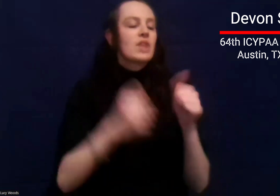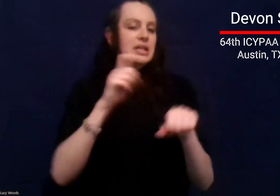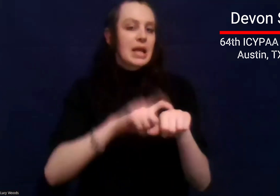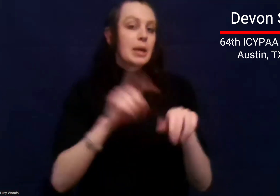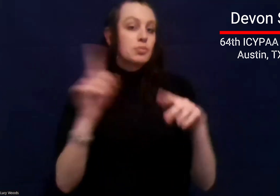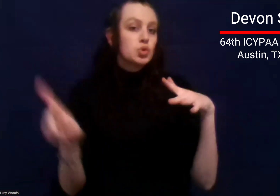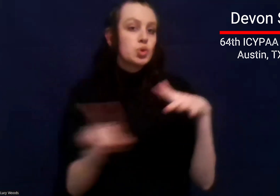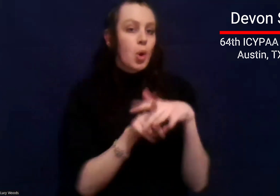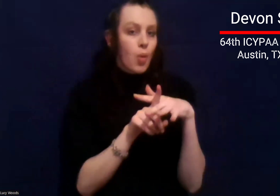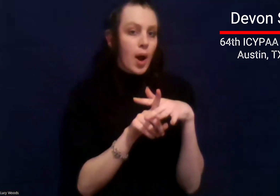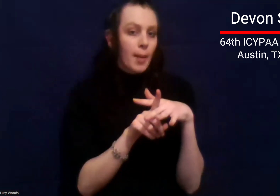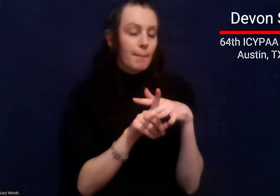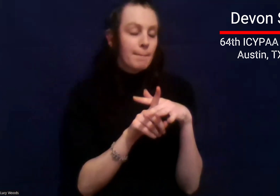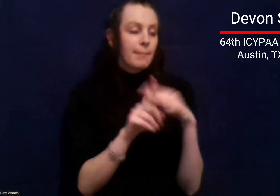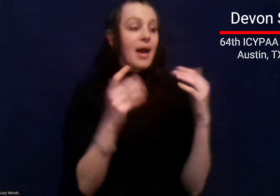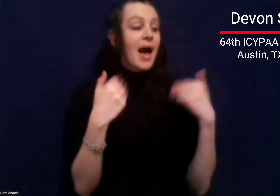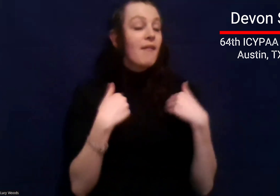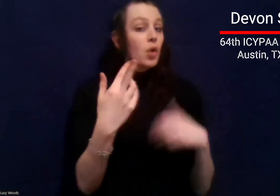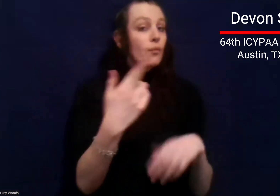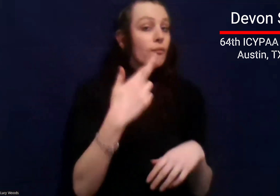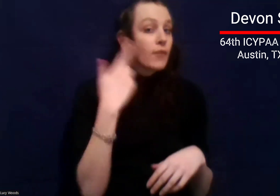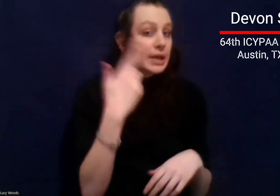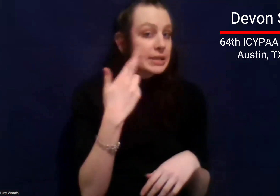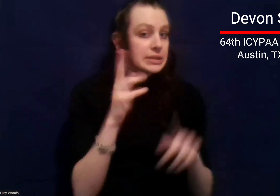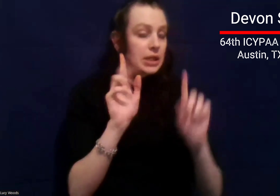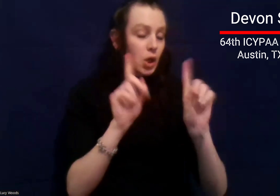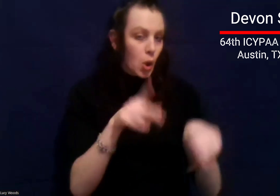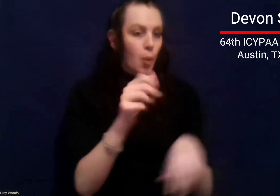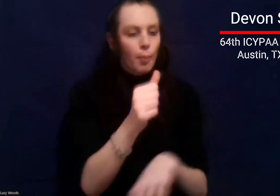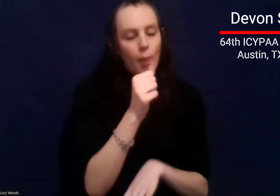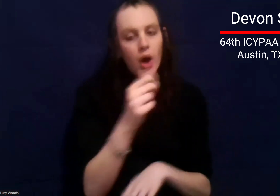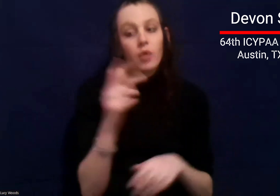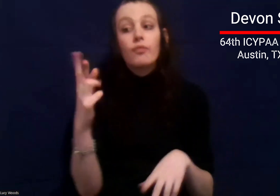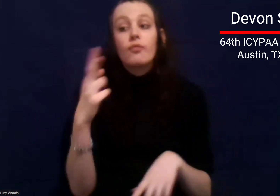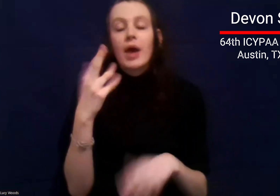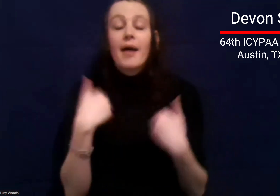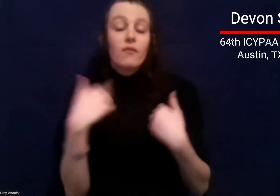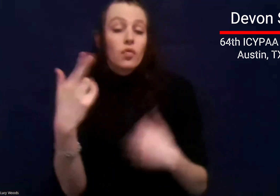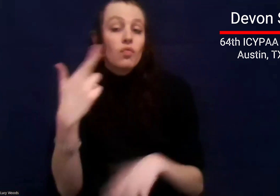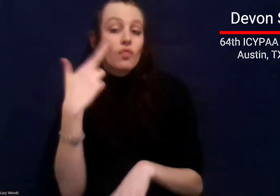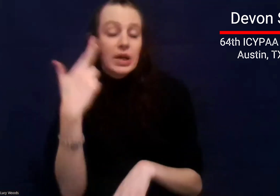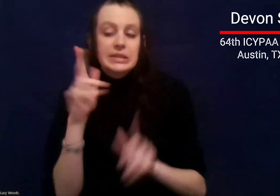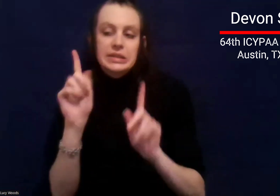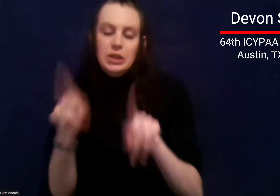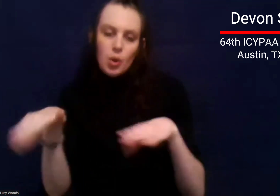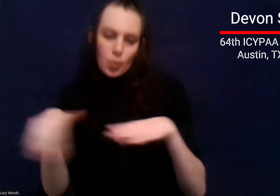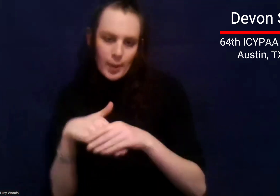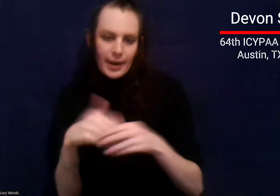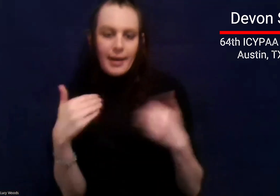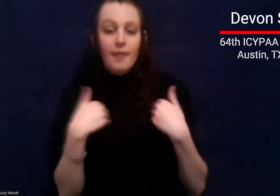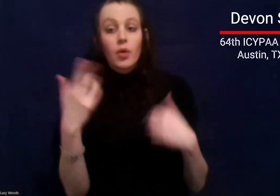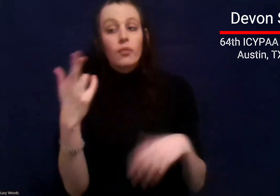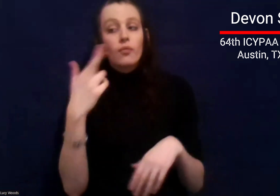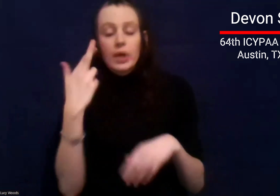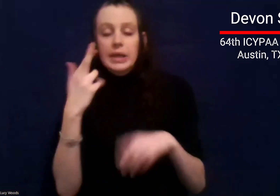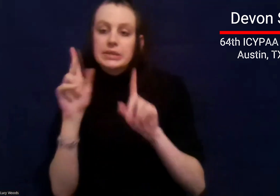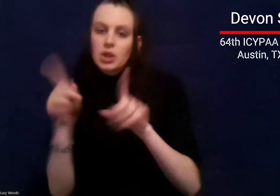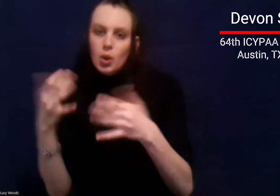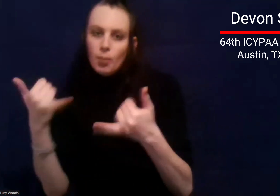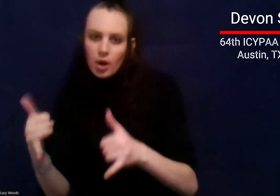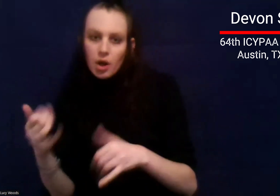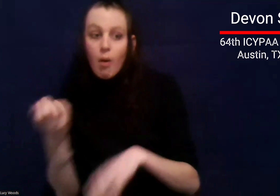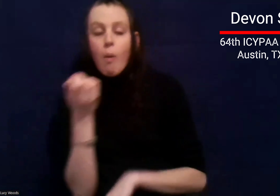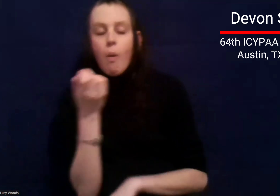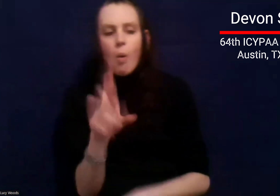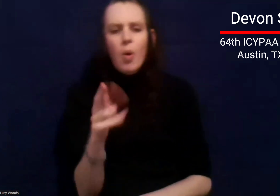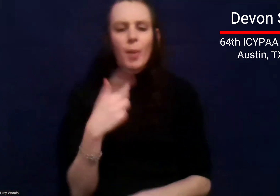any good social, business, or personal reason for going to this place? Or am I expecting to steal a little vicarious pleasure from the